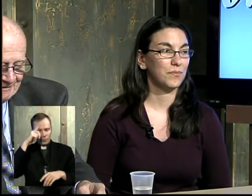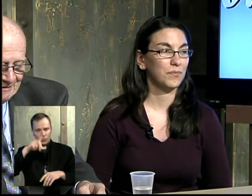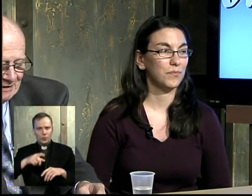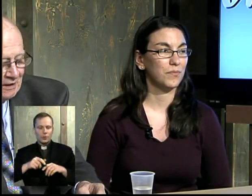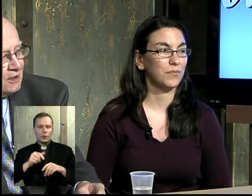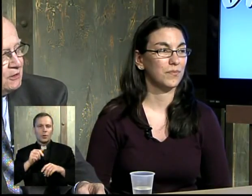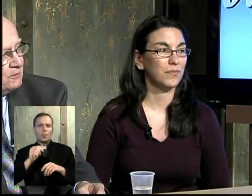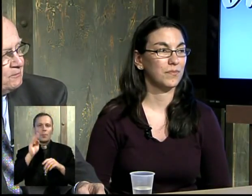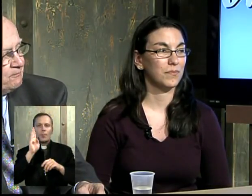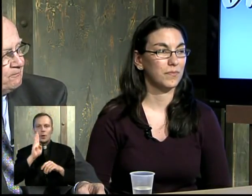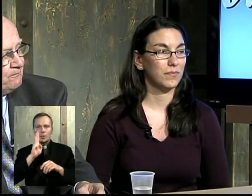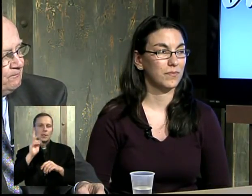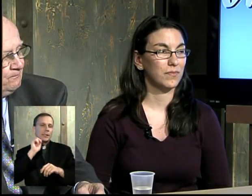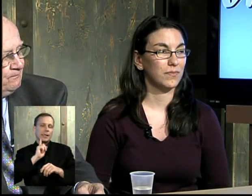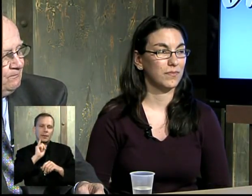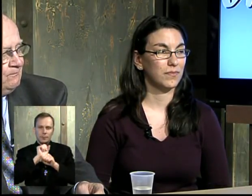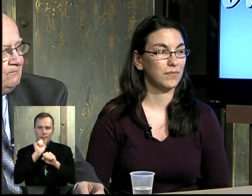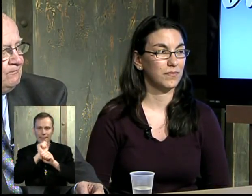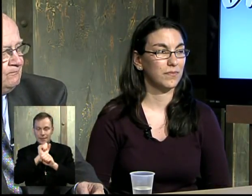Great.